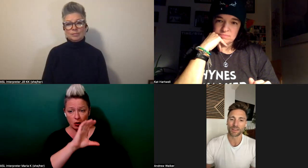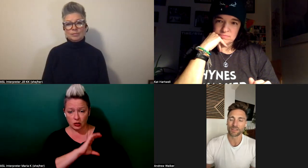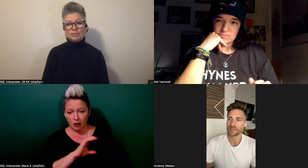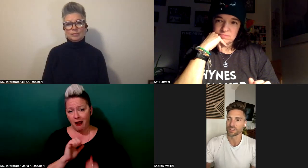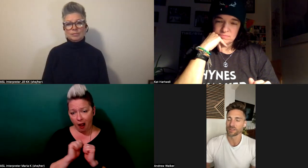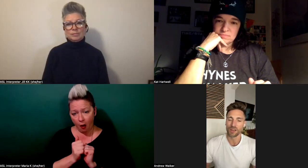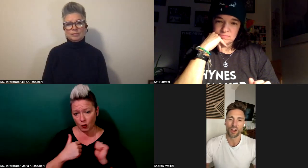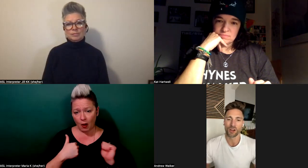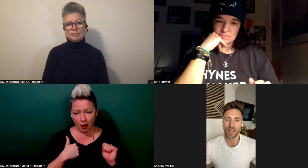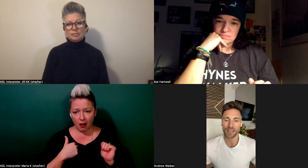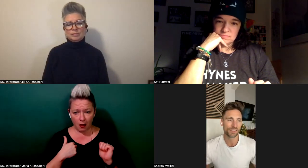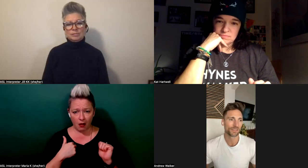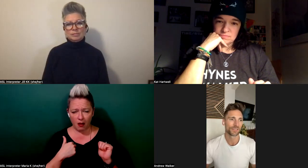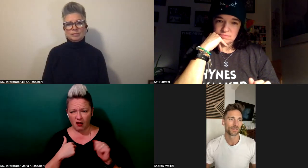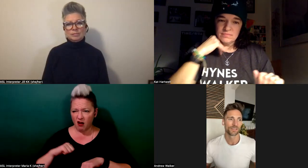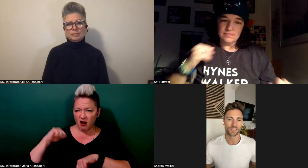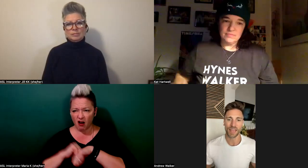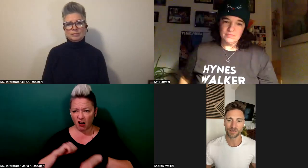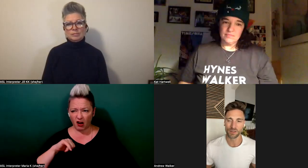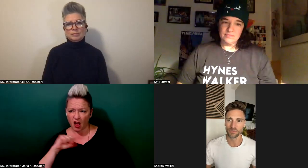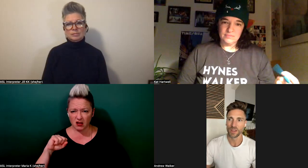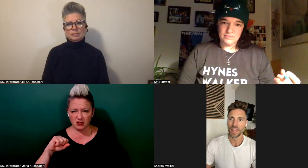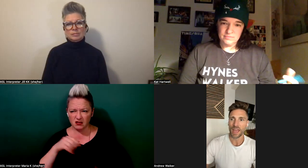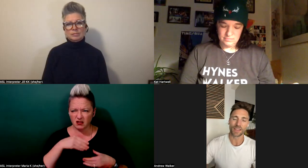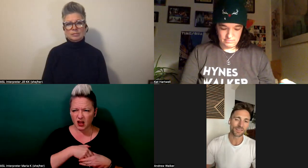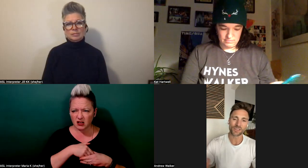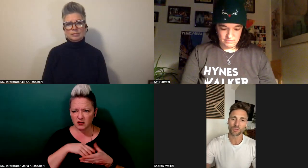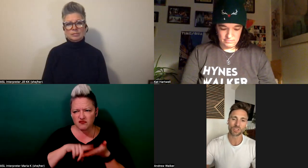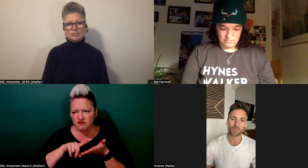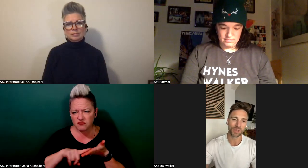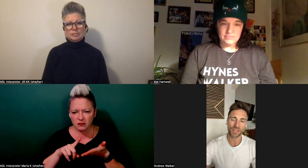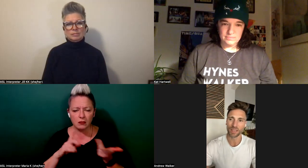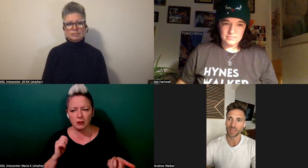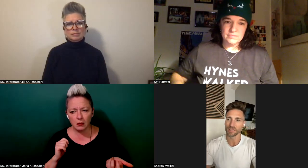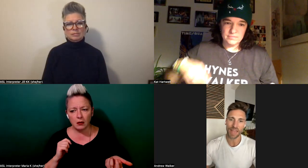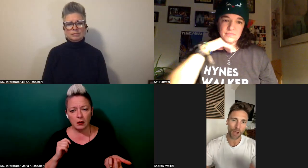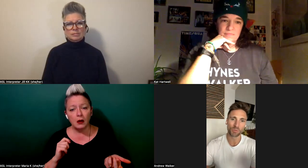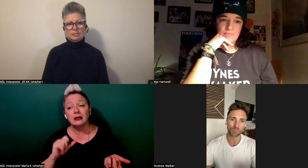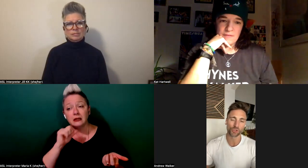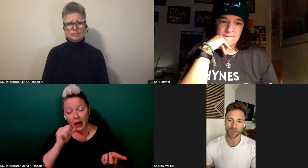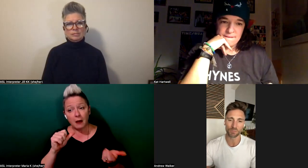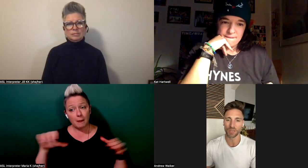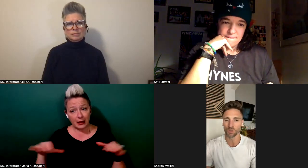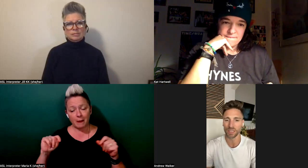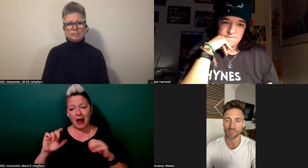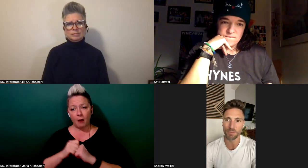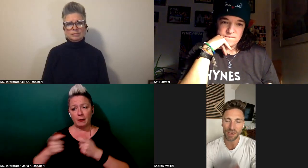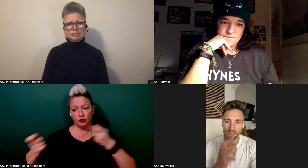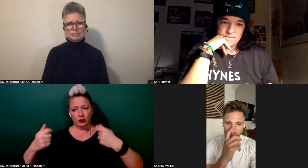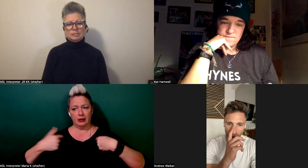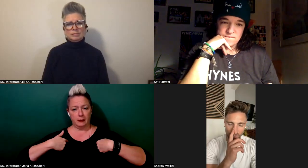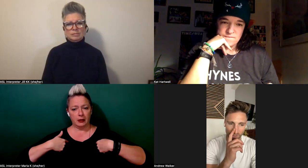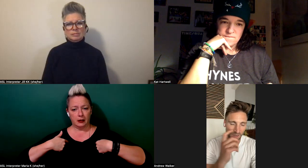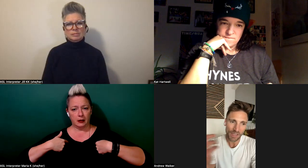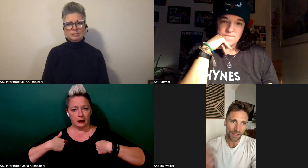play this hard ass detective? And it's not so much me playing it, it's how people treated me. And really it's the